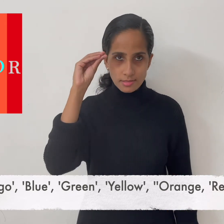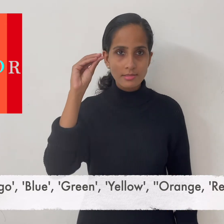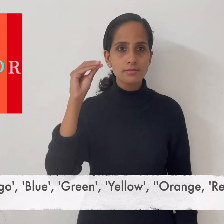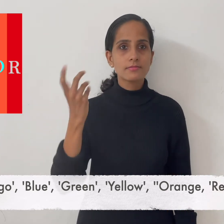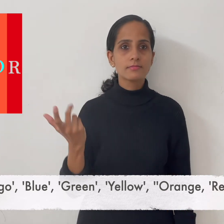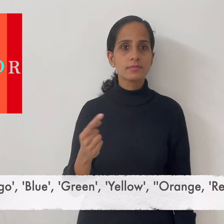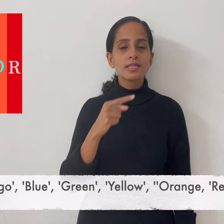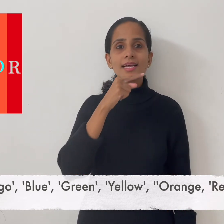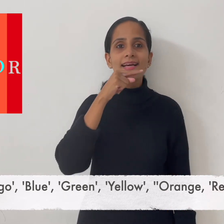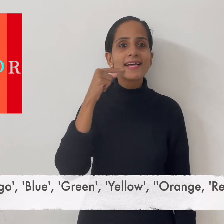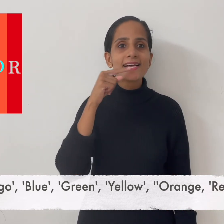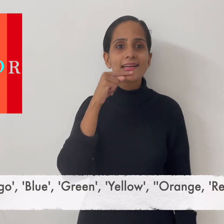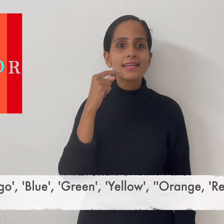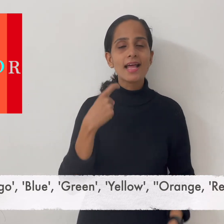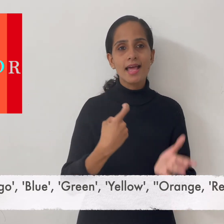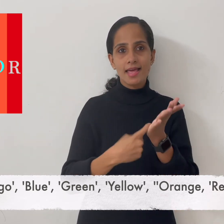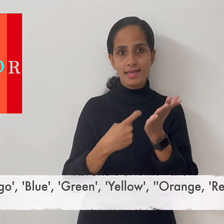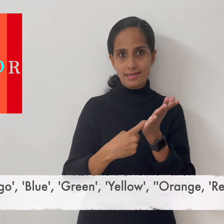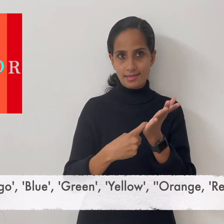orange, red.